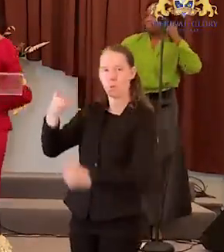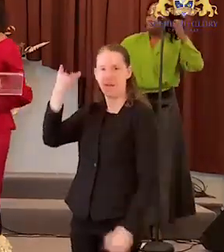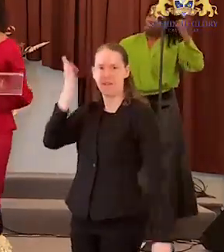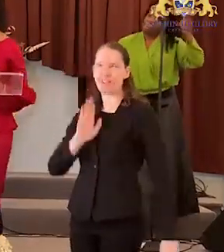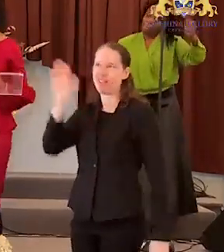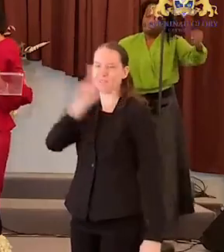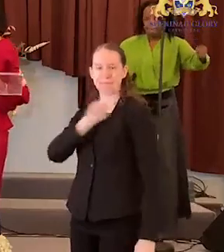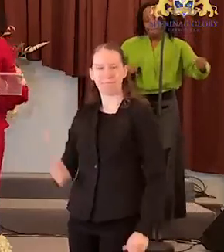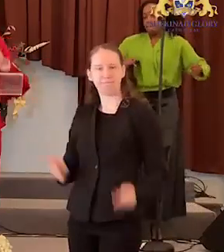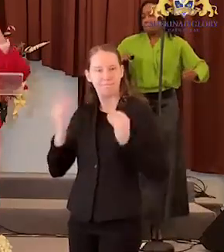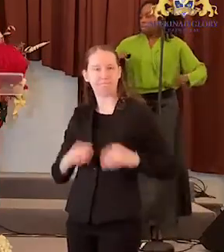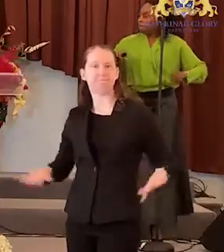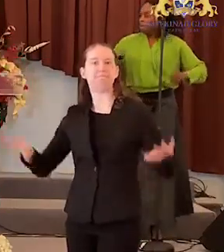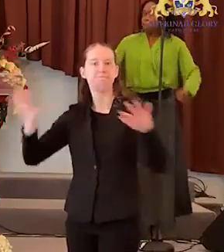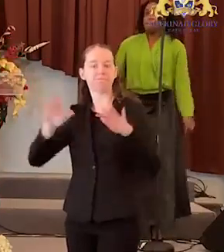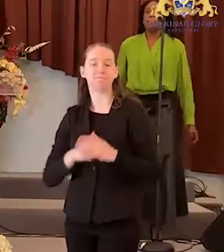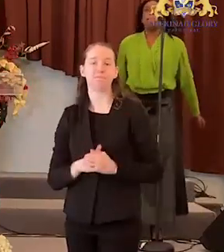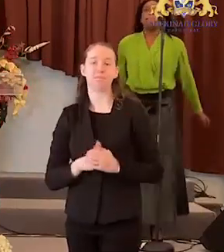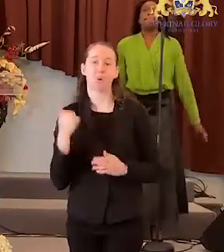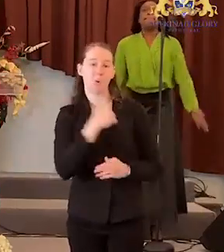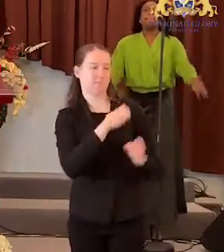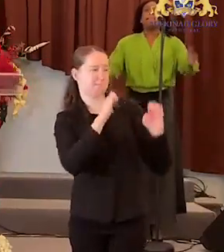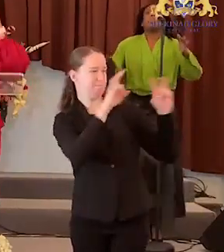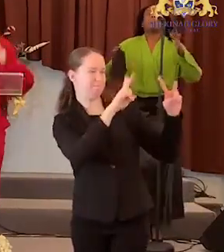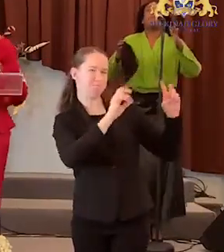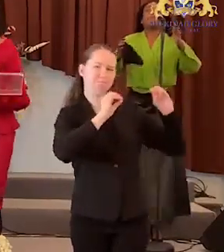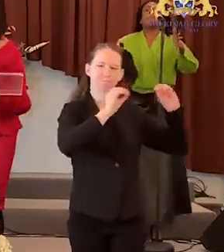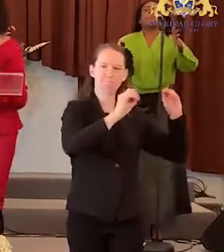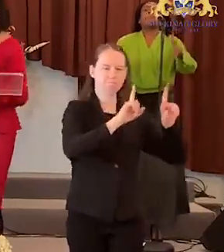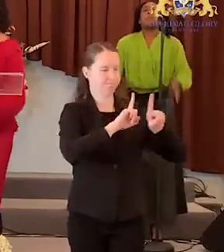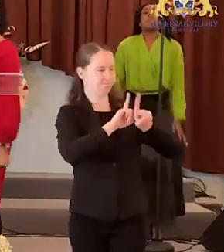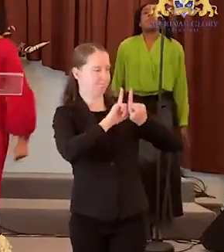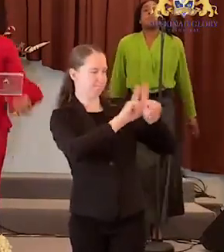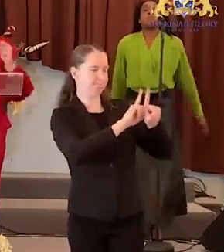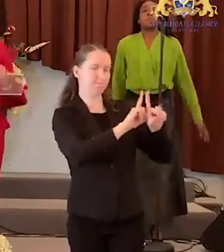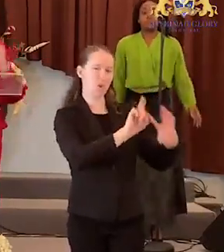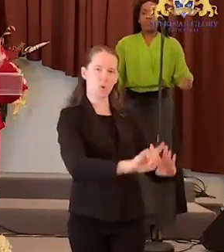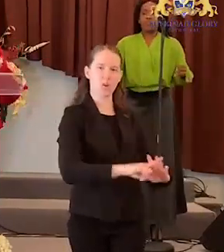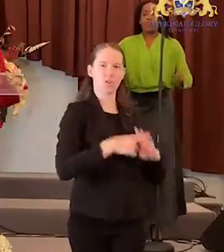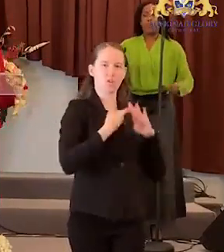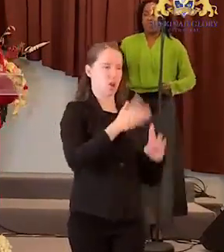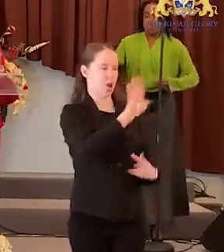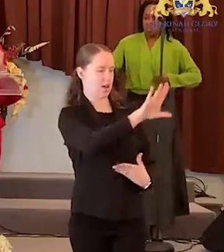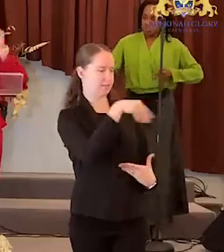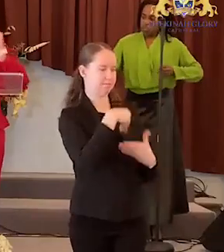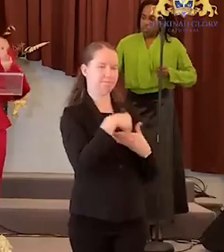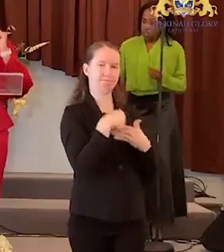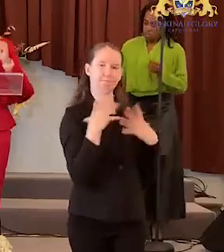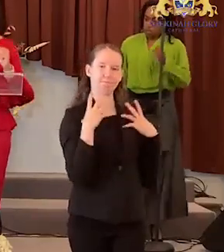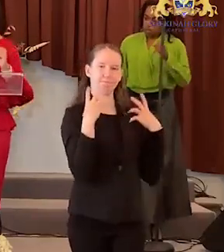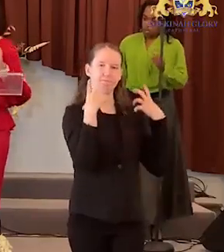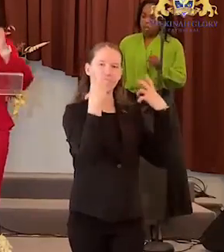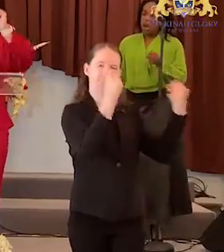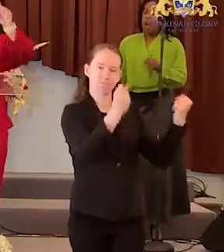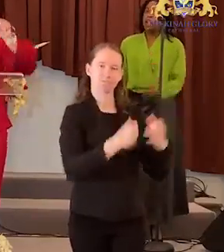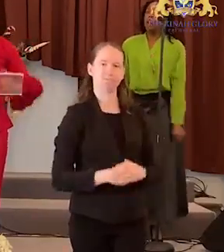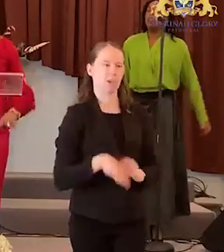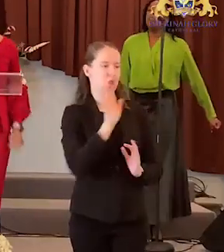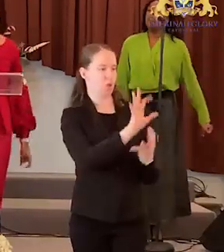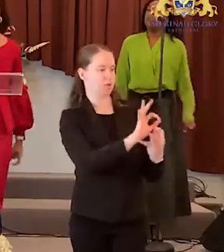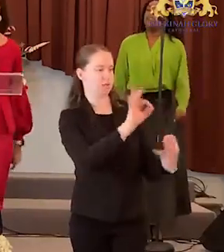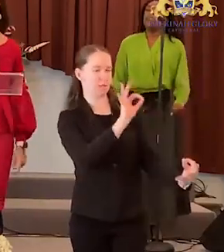in the kingdom of God. So through evangelism, through discipleship, we can activate inner healing